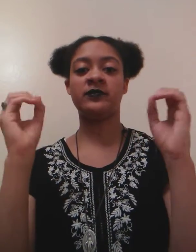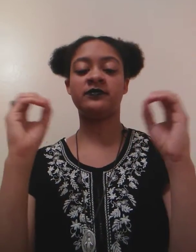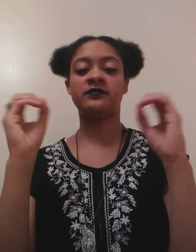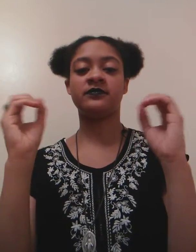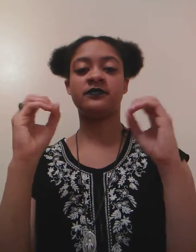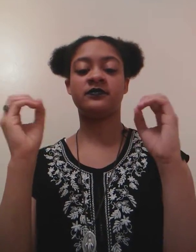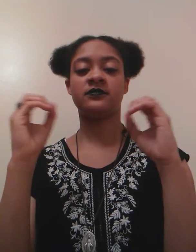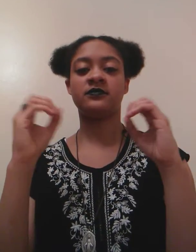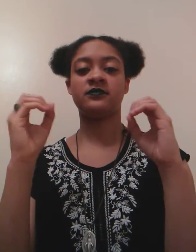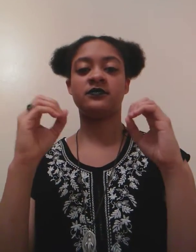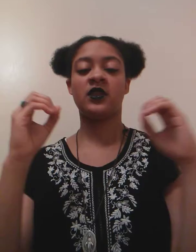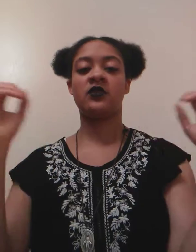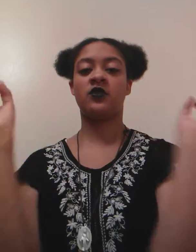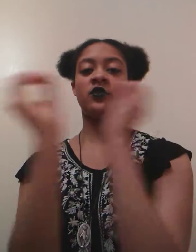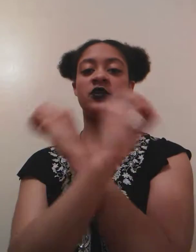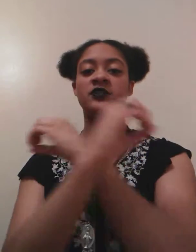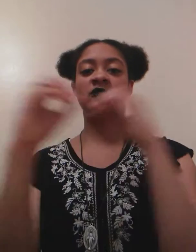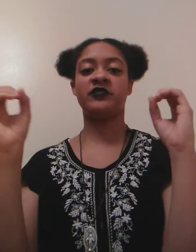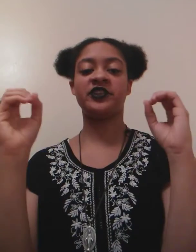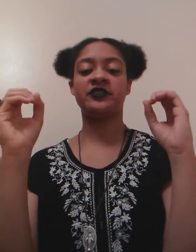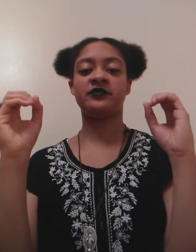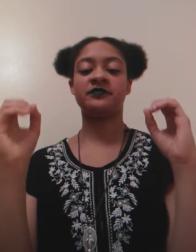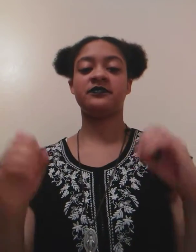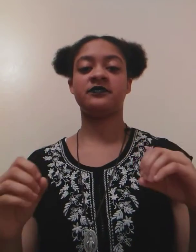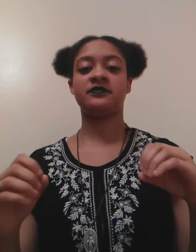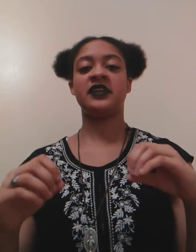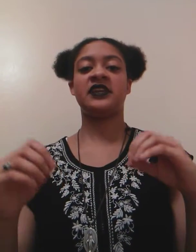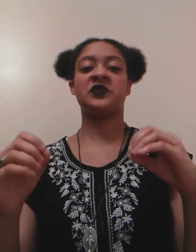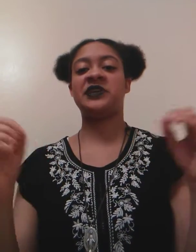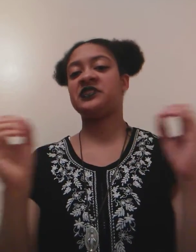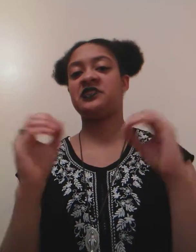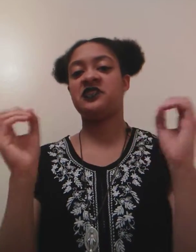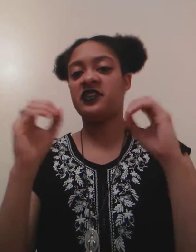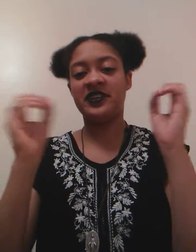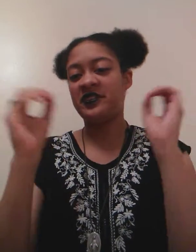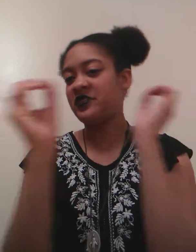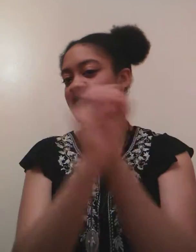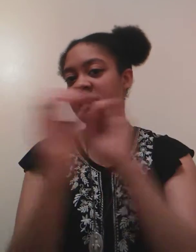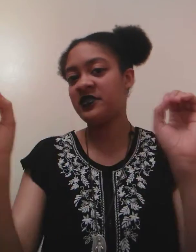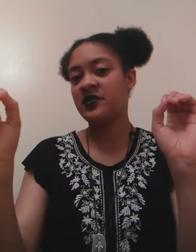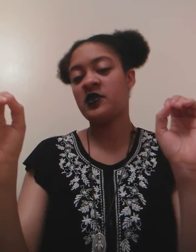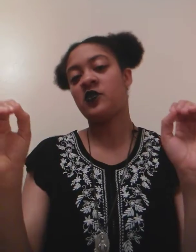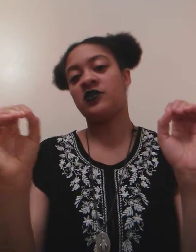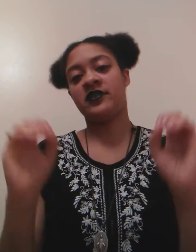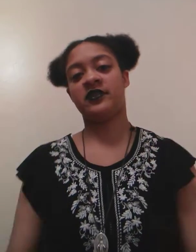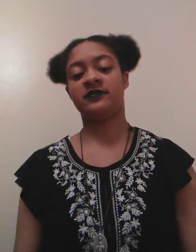them, or cross them over each other, it either means none or nothing.